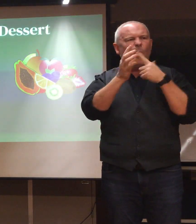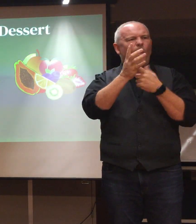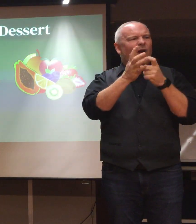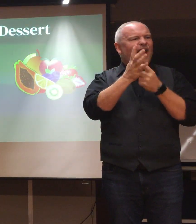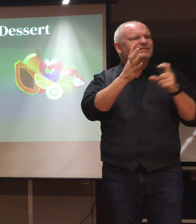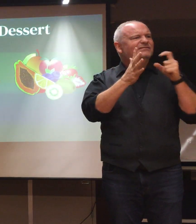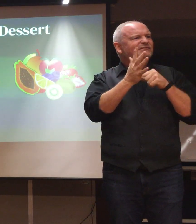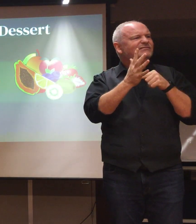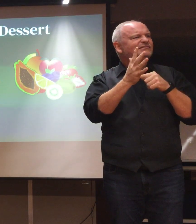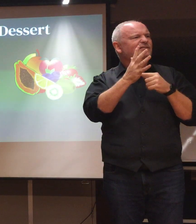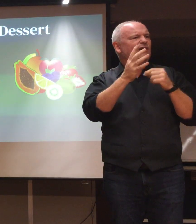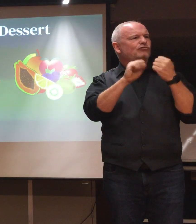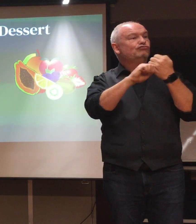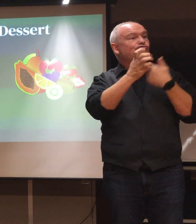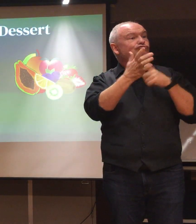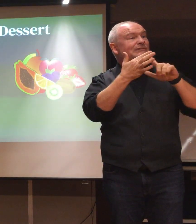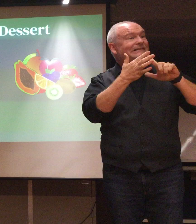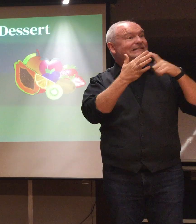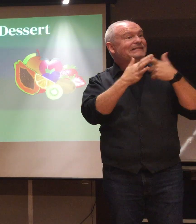Greek yogurt,